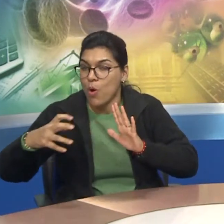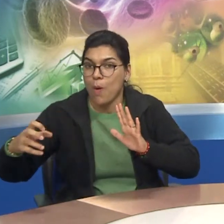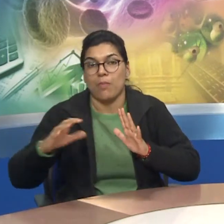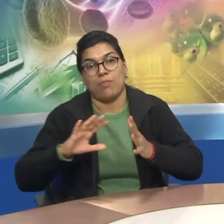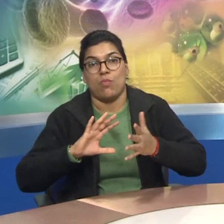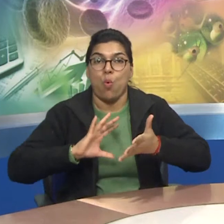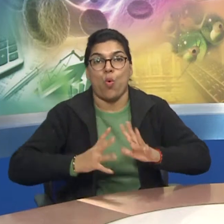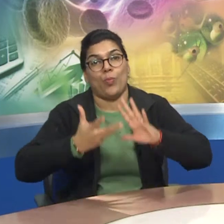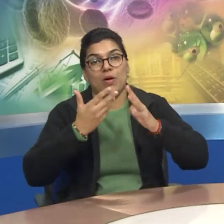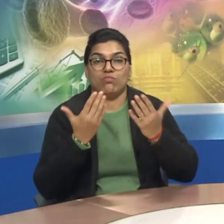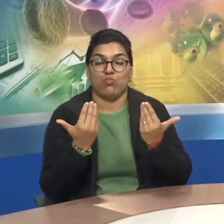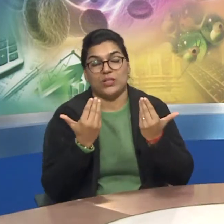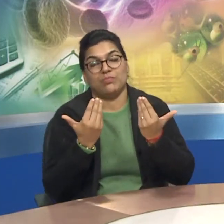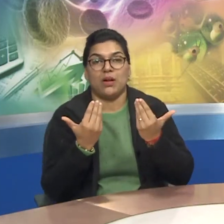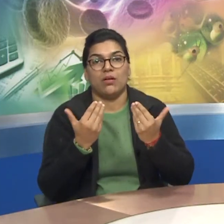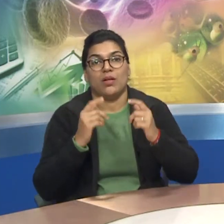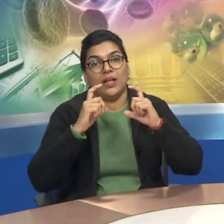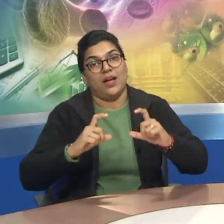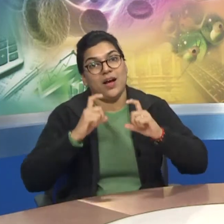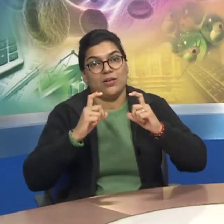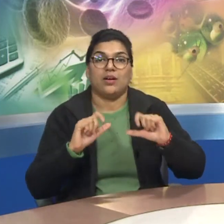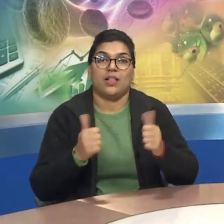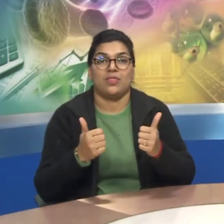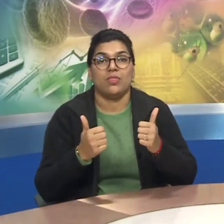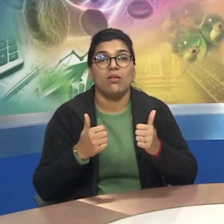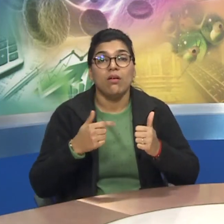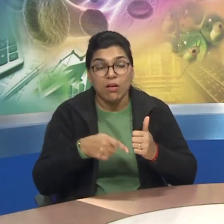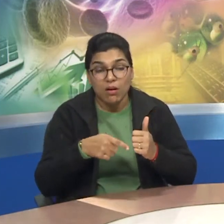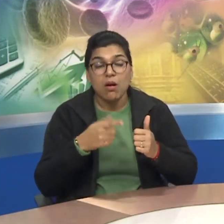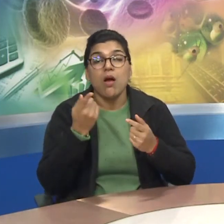by preventing people who try to do so.